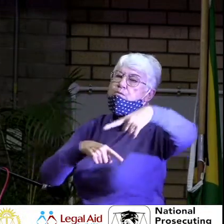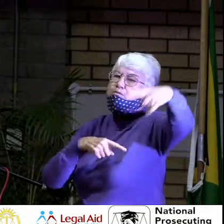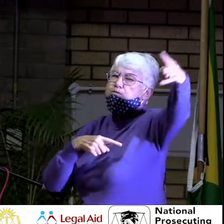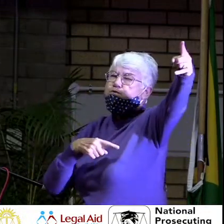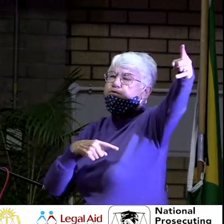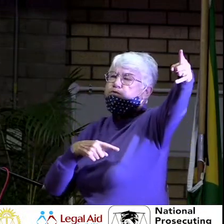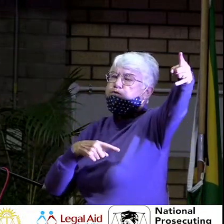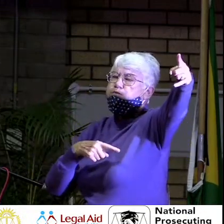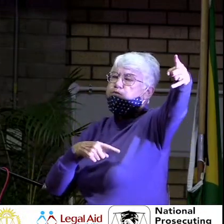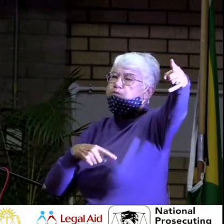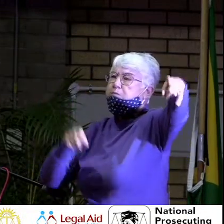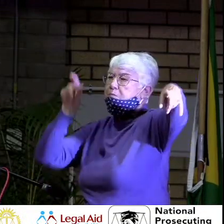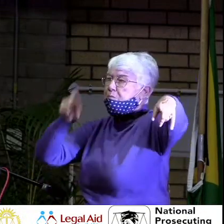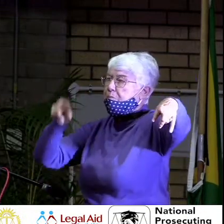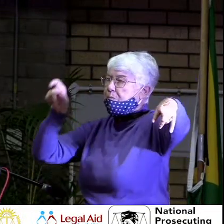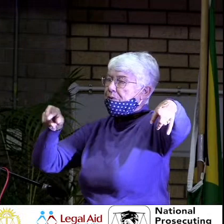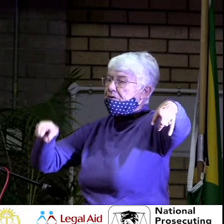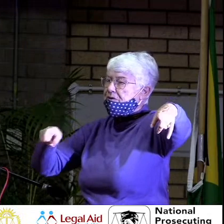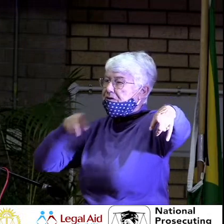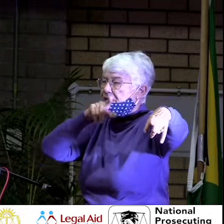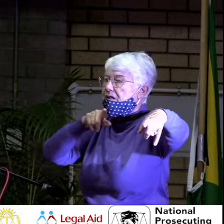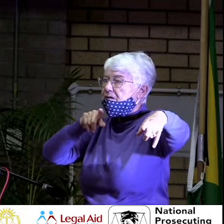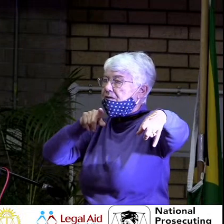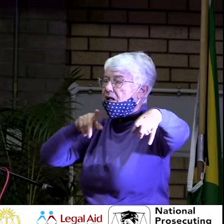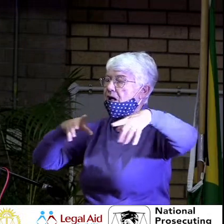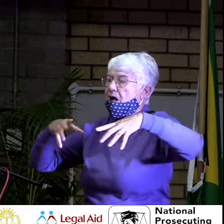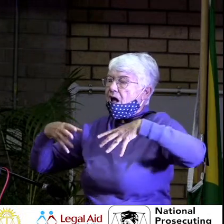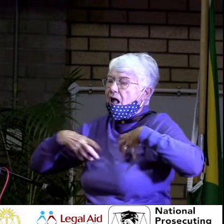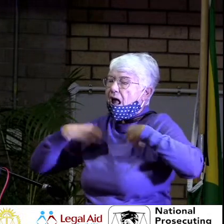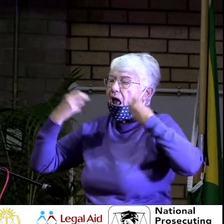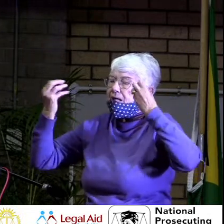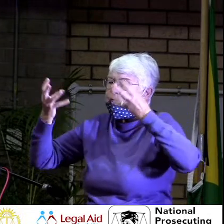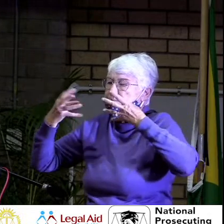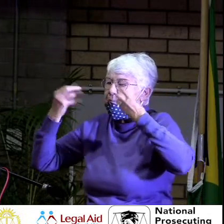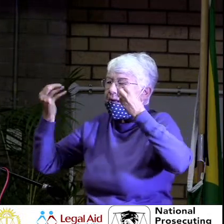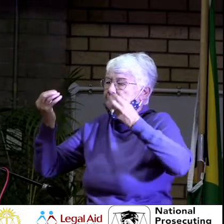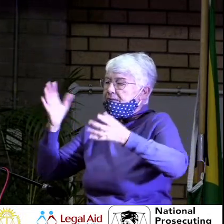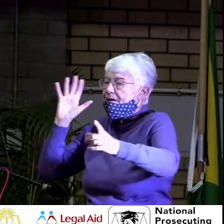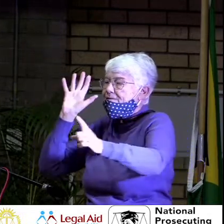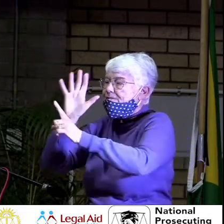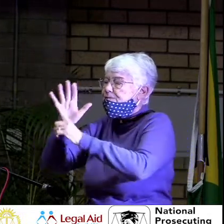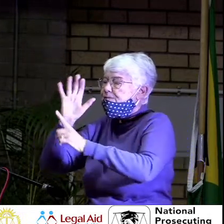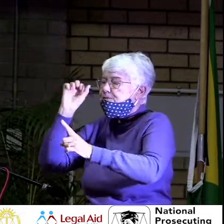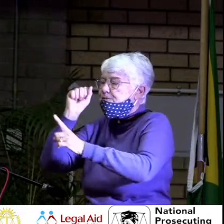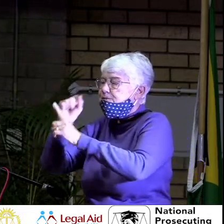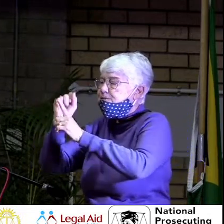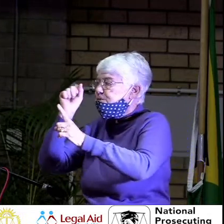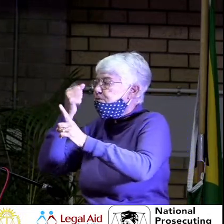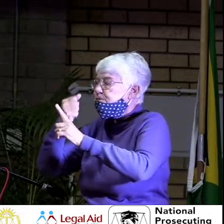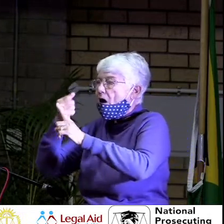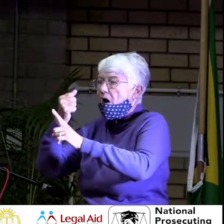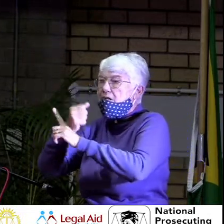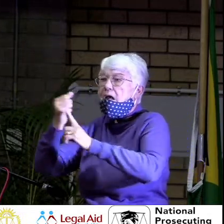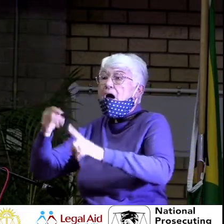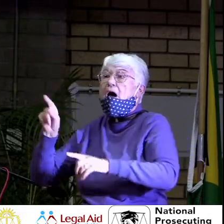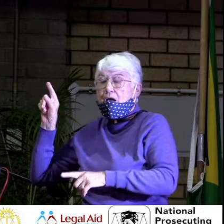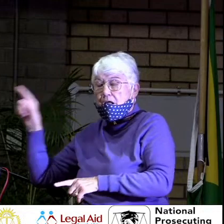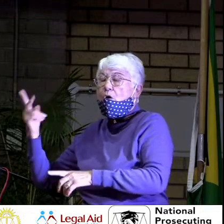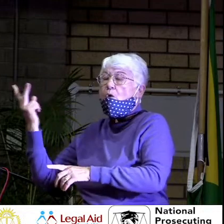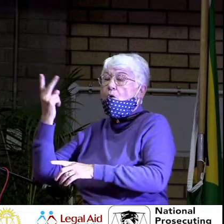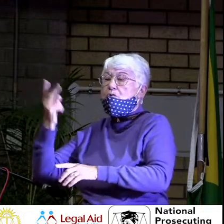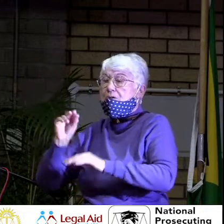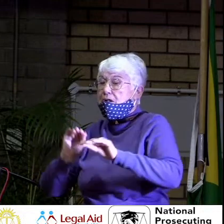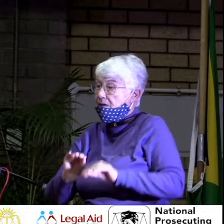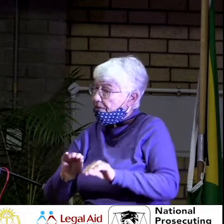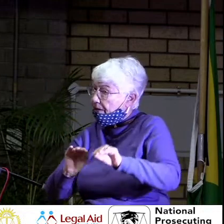victims of violence, victims of gender-based violence. We also do training. Today we have training. We are so happy to say that there's actually a